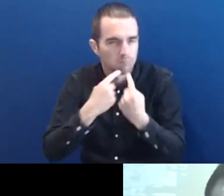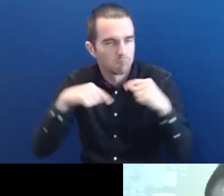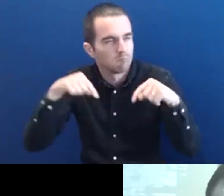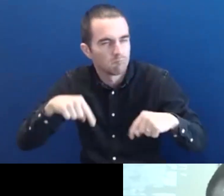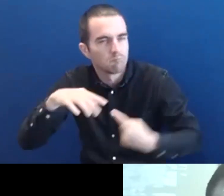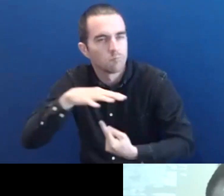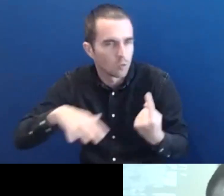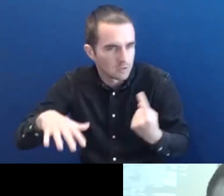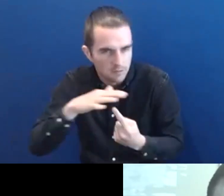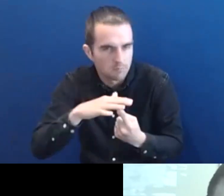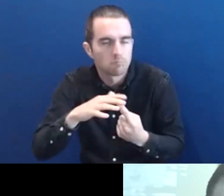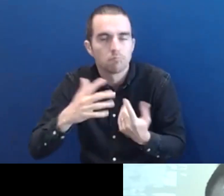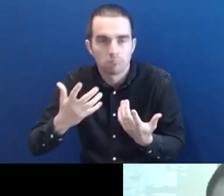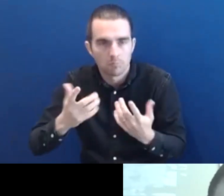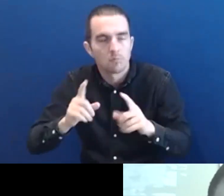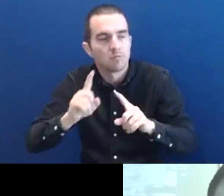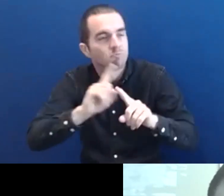actors. For example, like